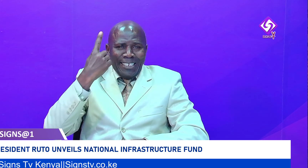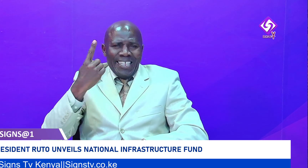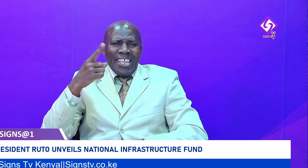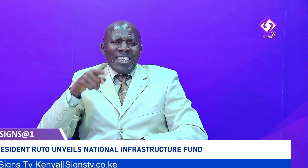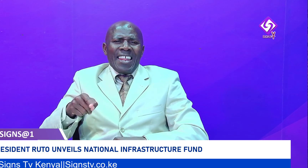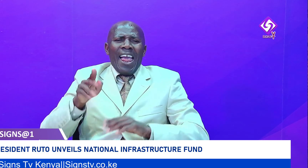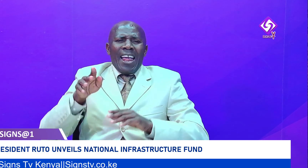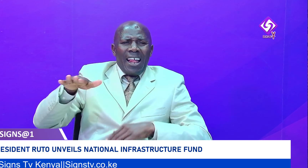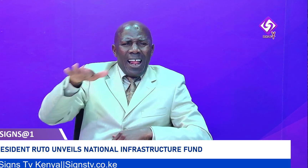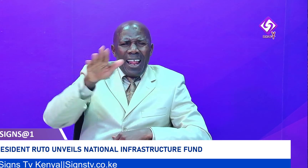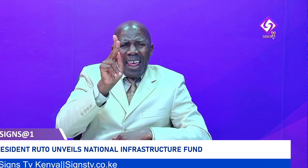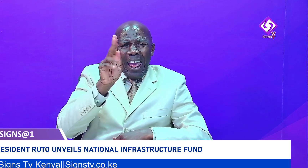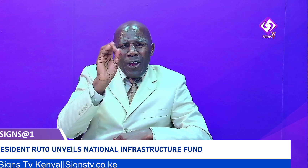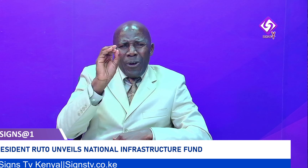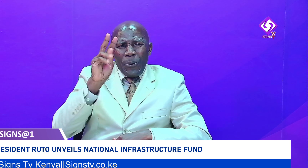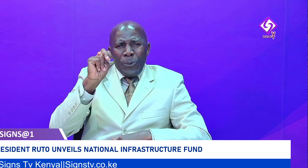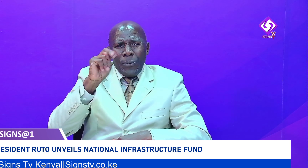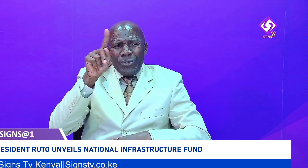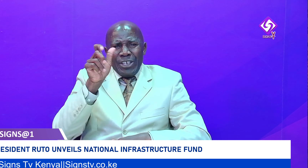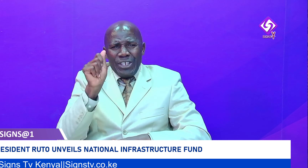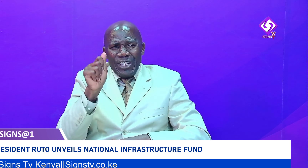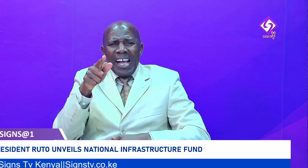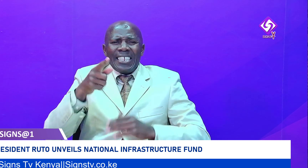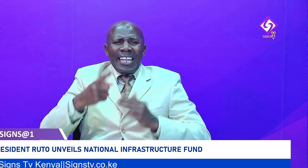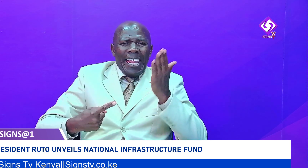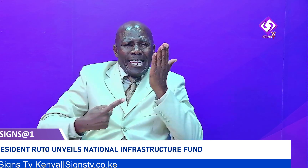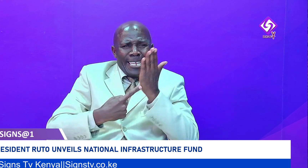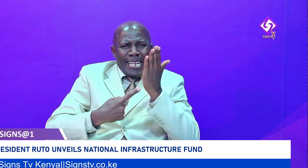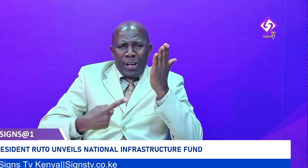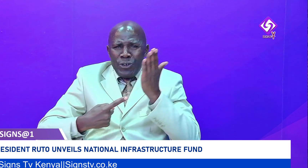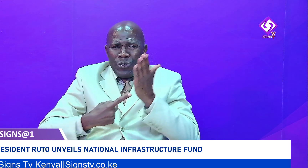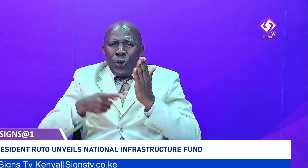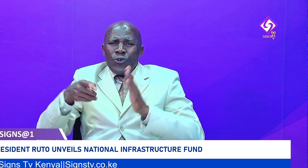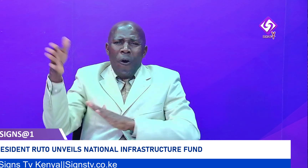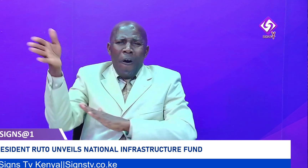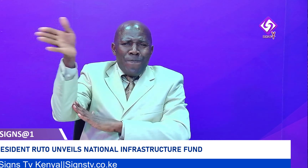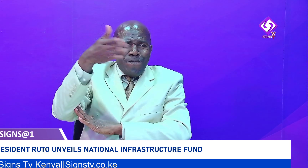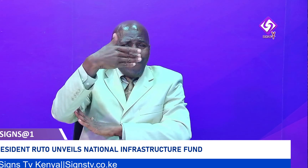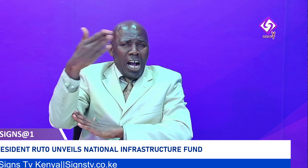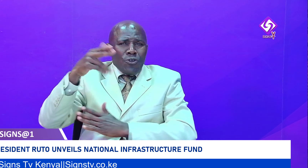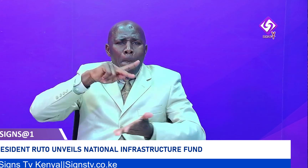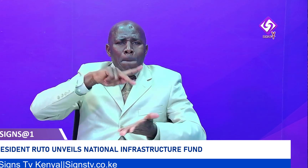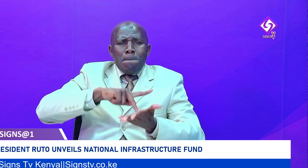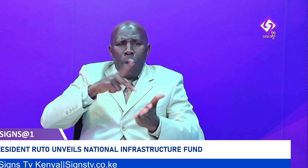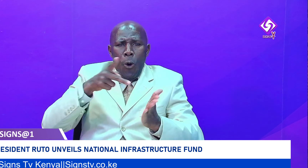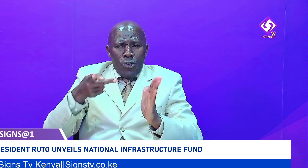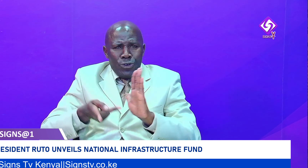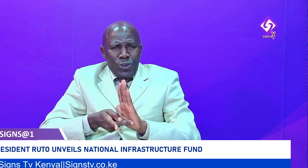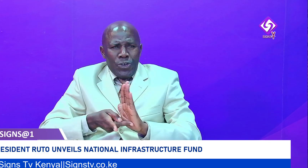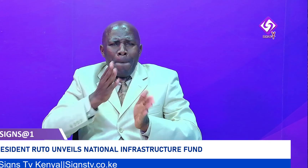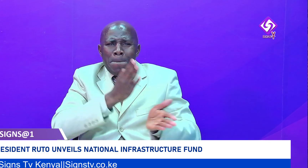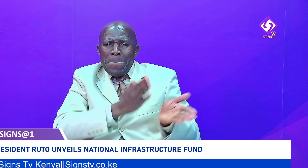Konza, Technopolis, a flagship project intended to be